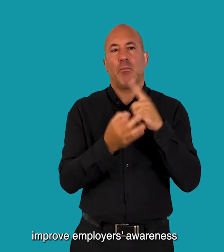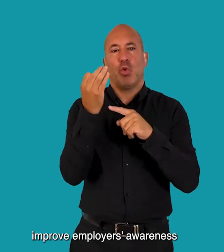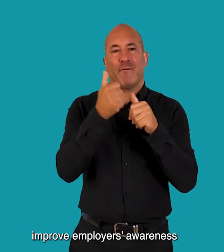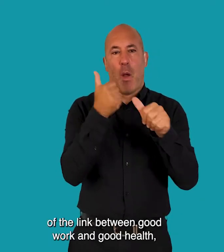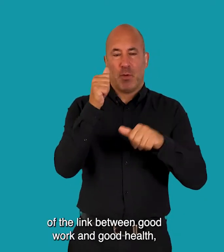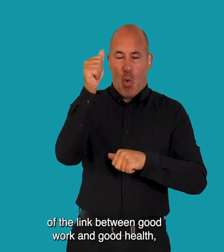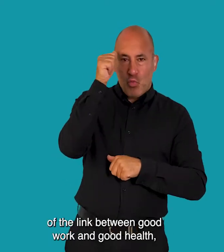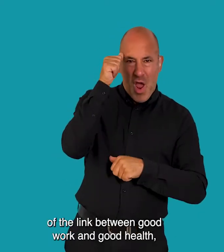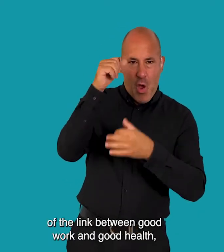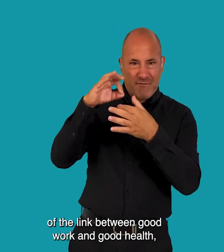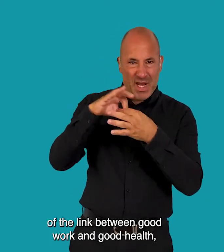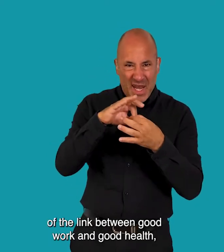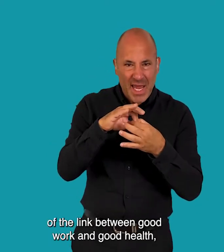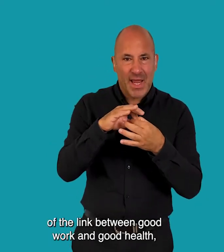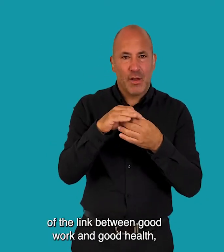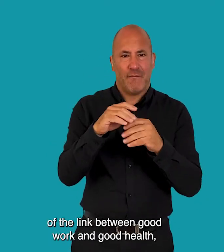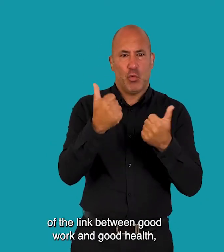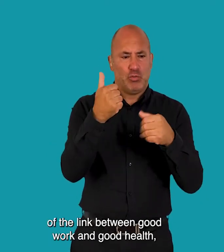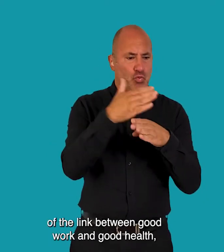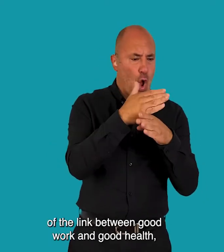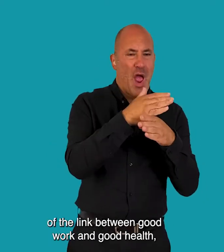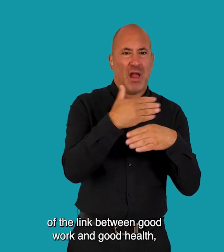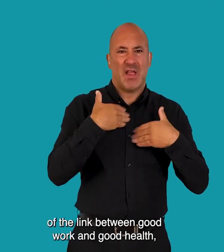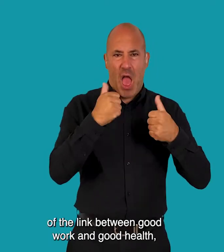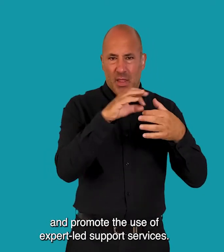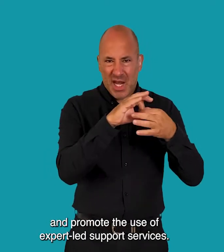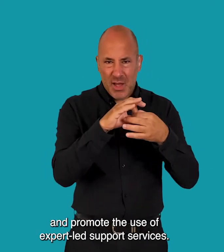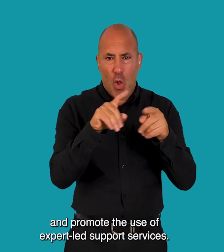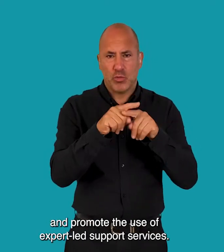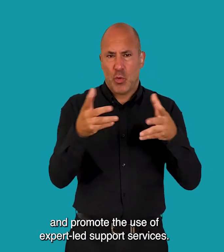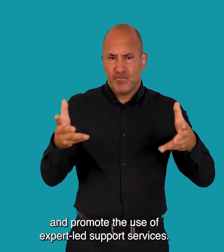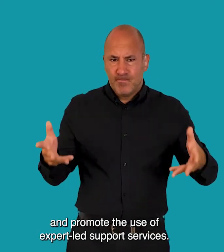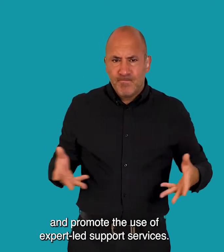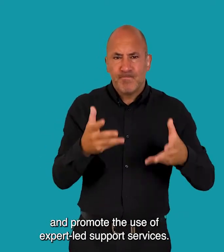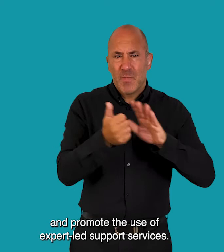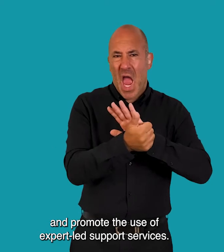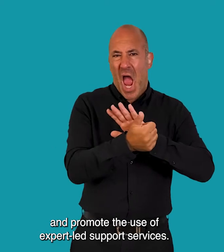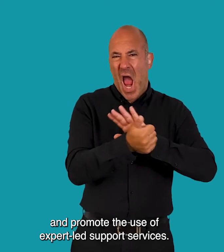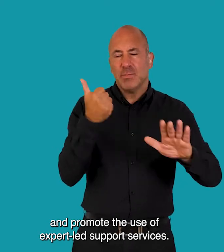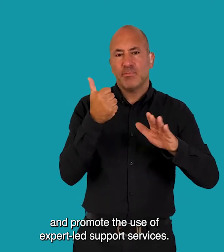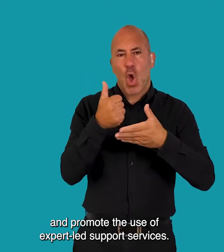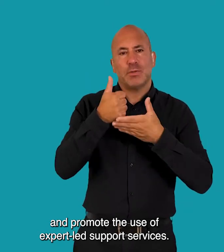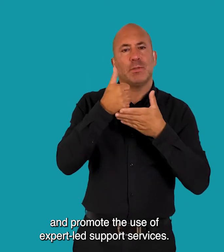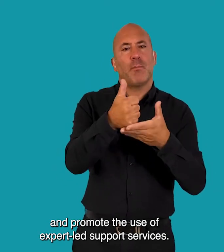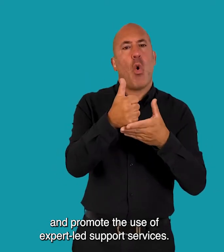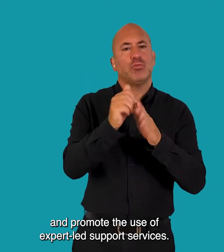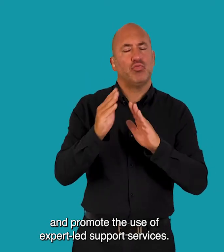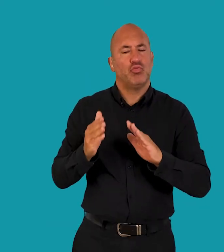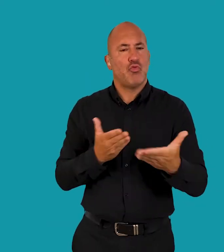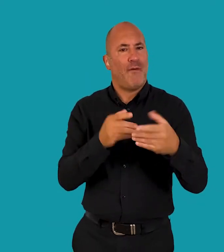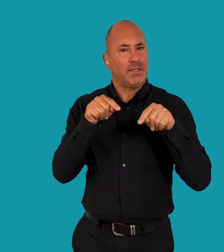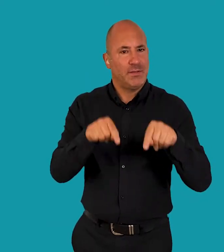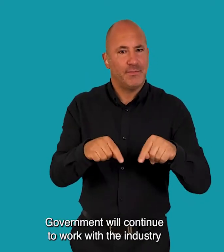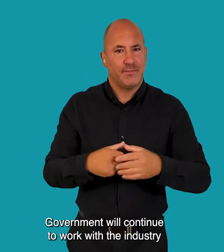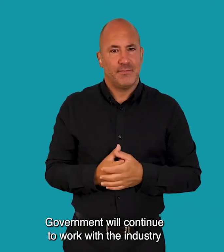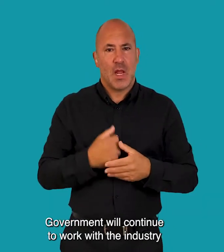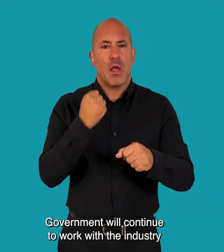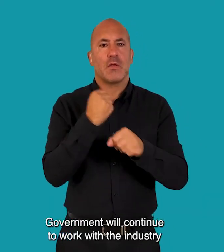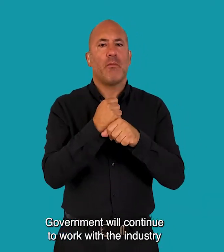awareness of the link between good work and good health, and promote the use of expert-led support services. Government will continue